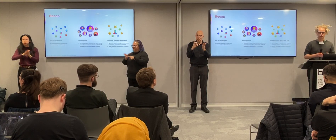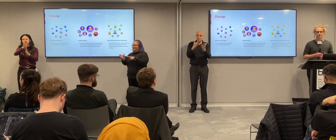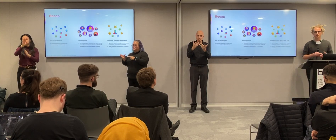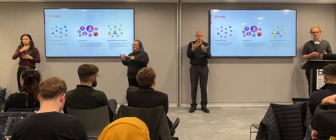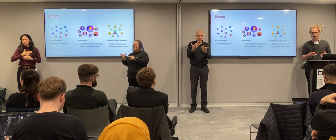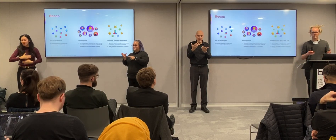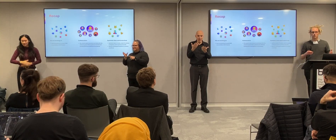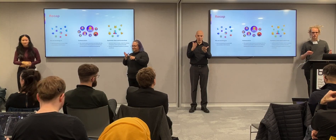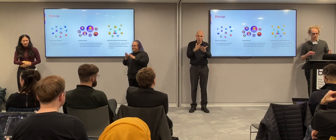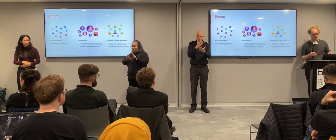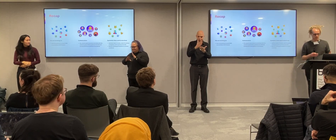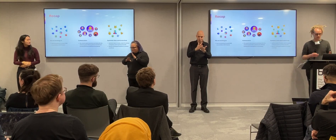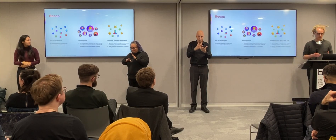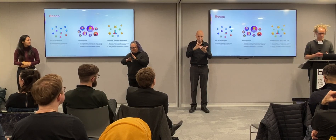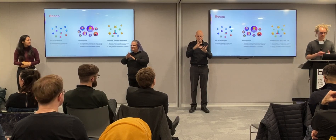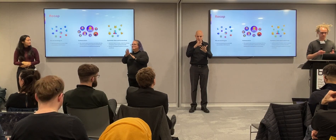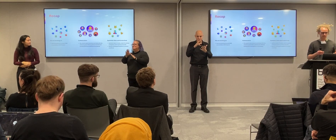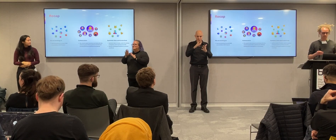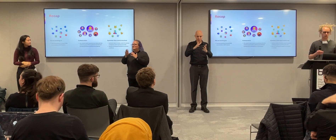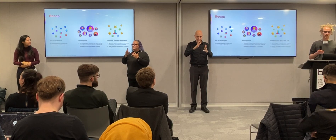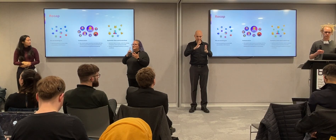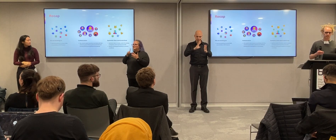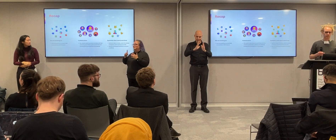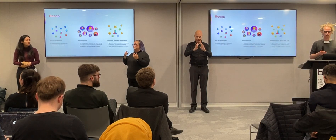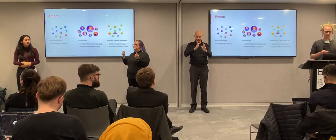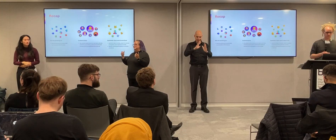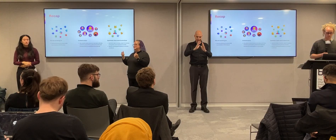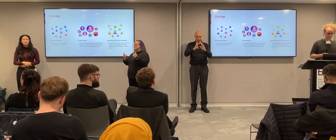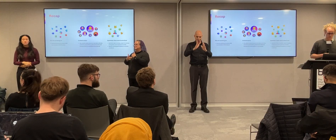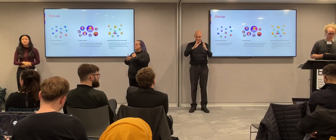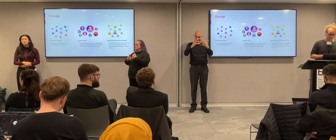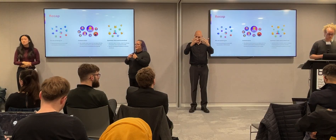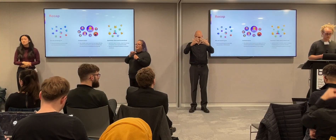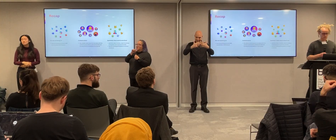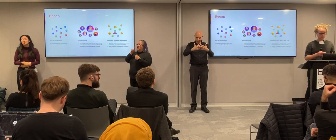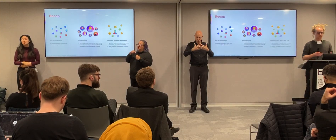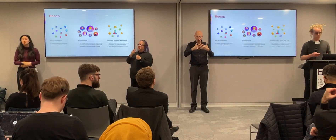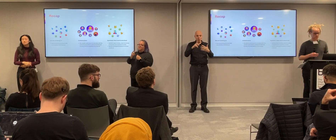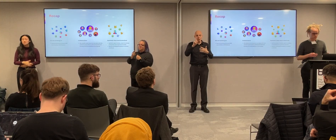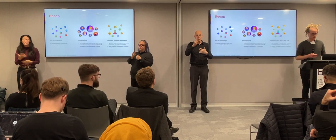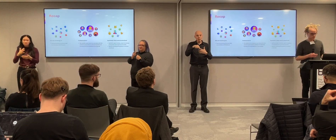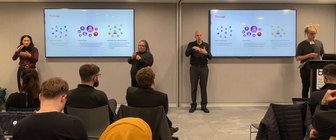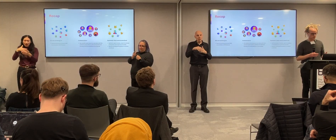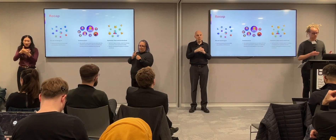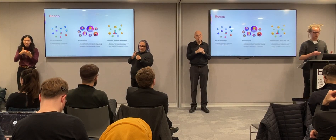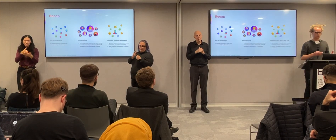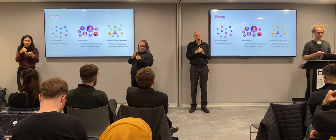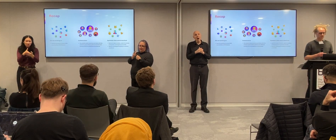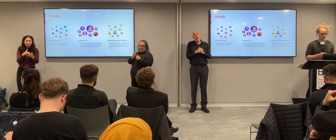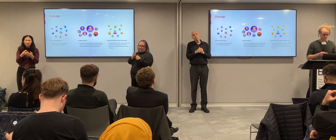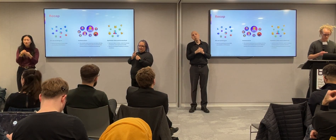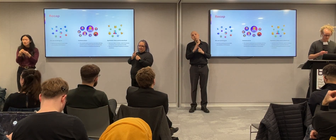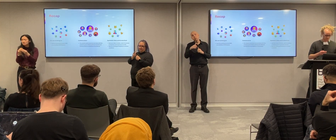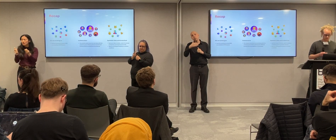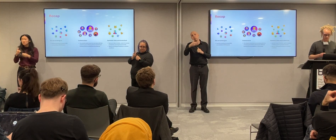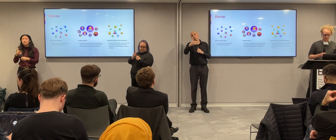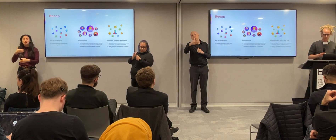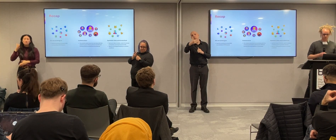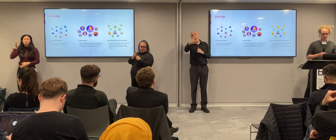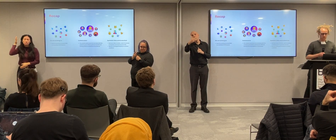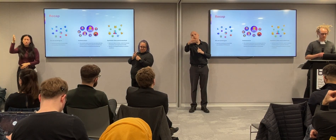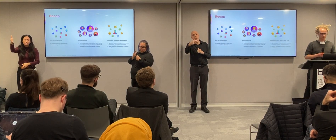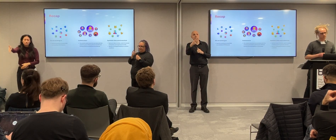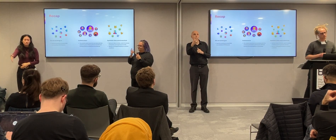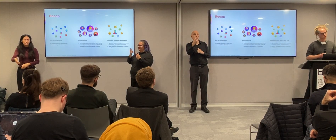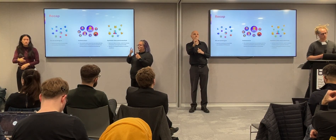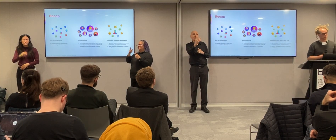the sign language technologies are not just solved in 2045 or